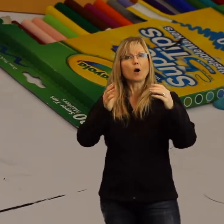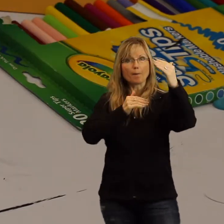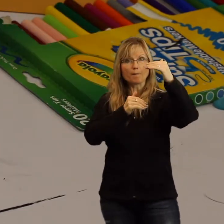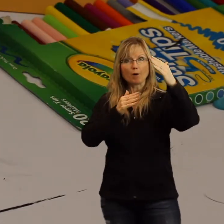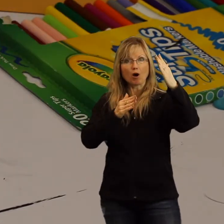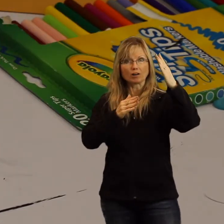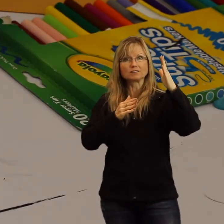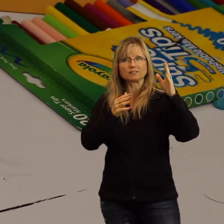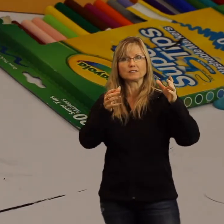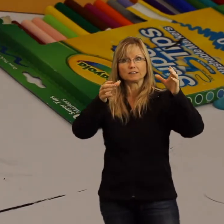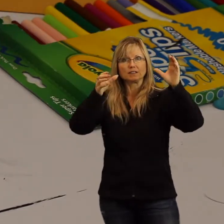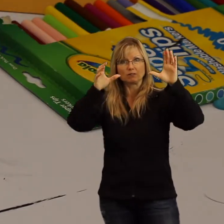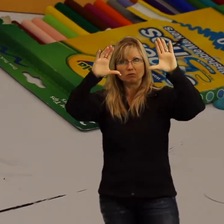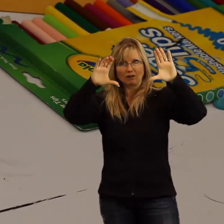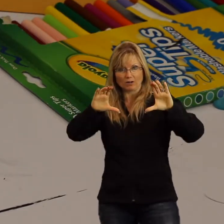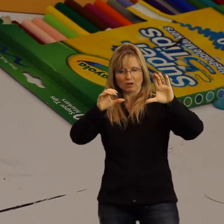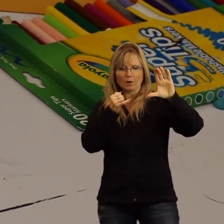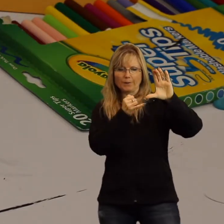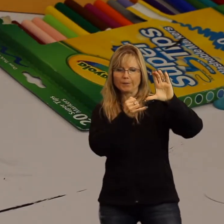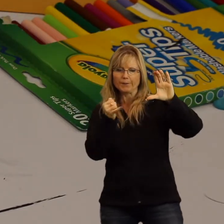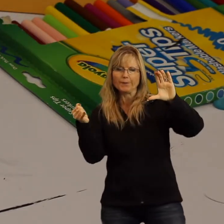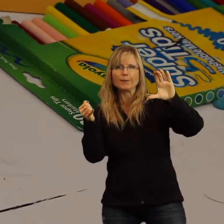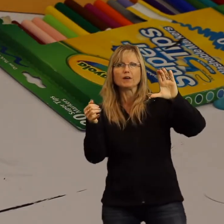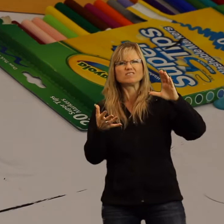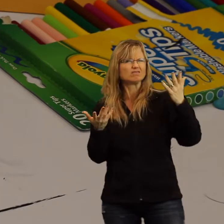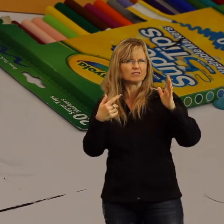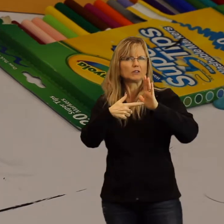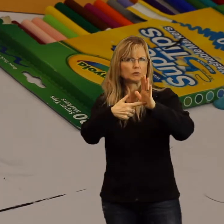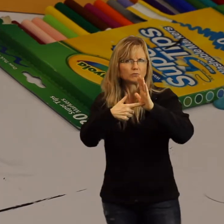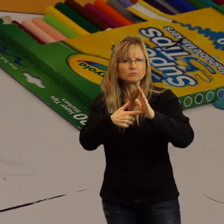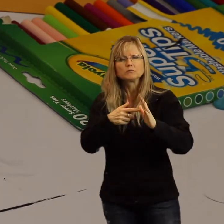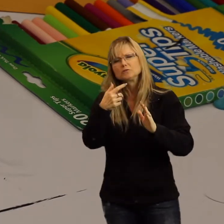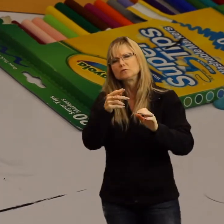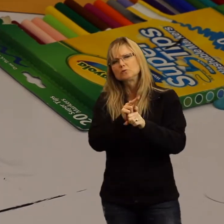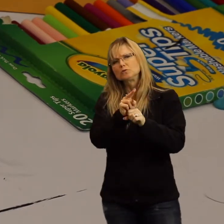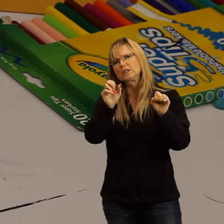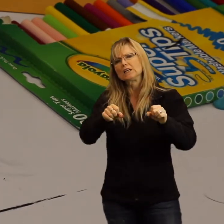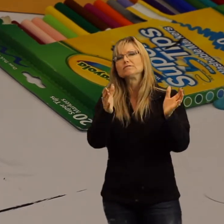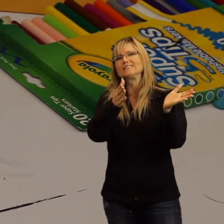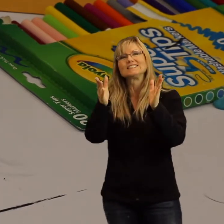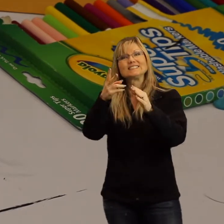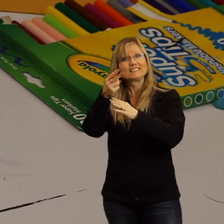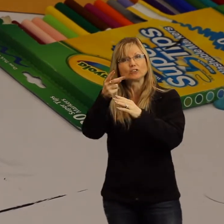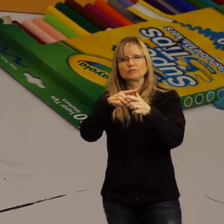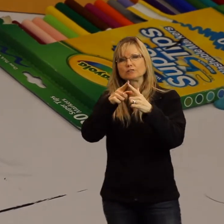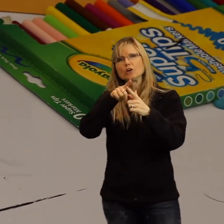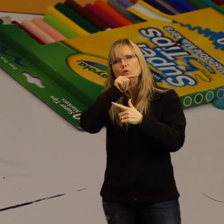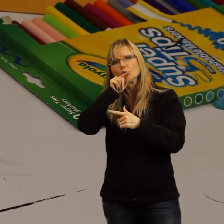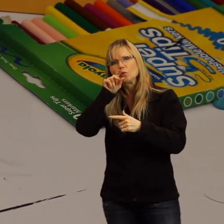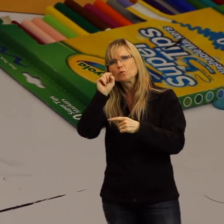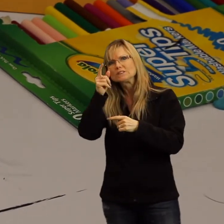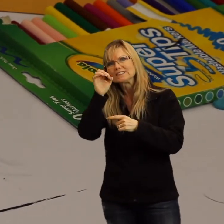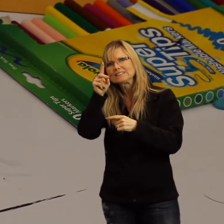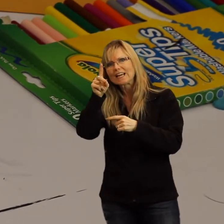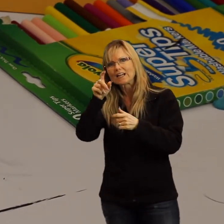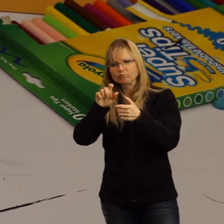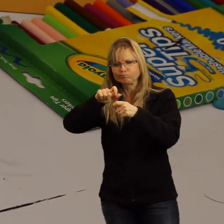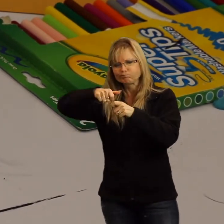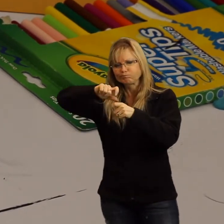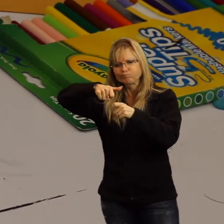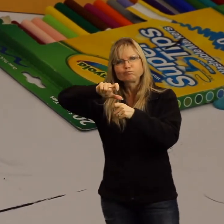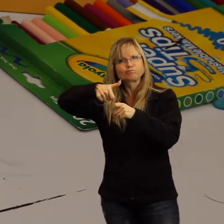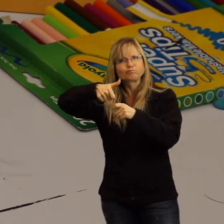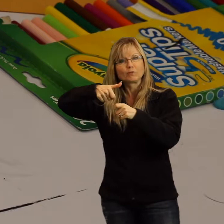box would work, and then as well as scissors and a glue stick. Once I have all